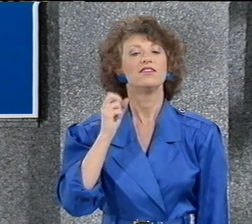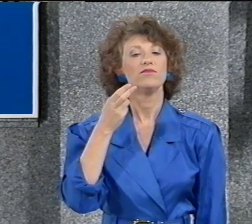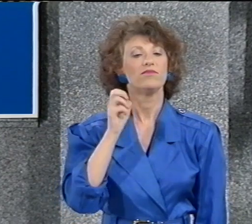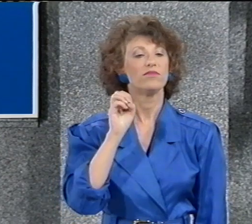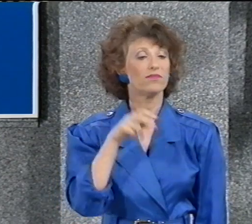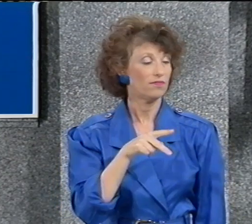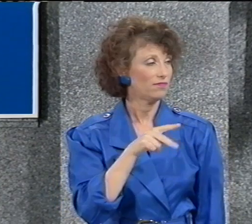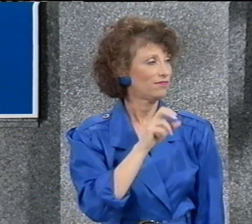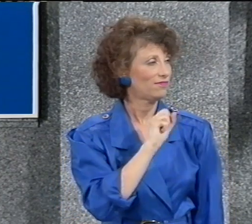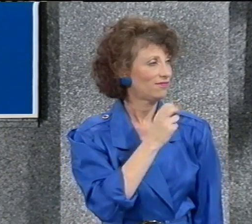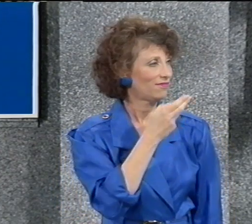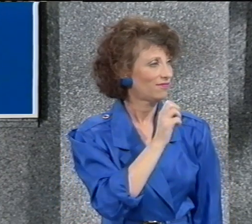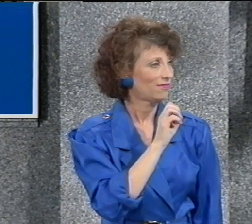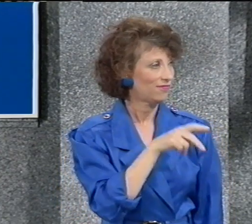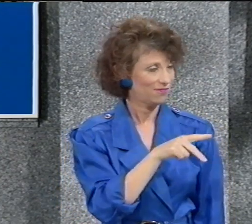Now watch for this sound.